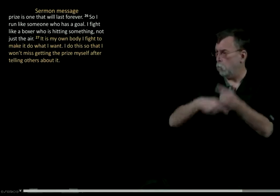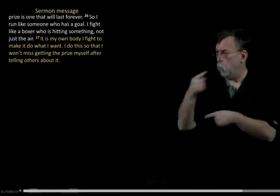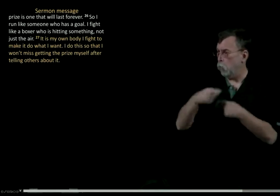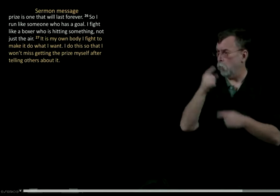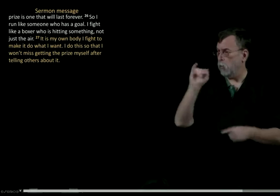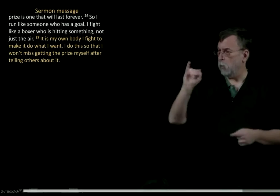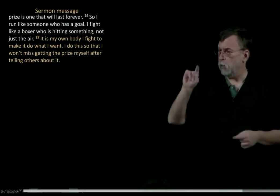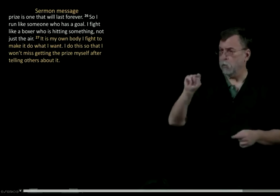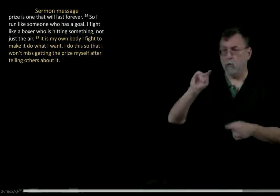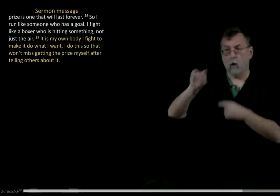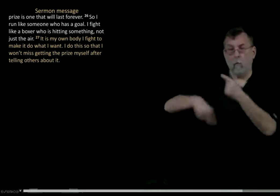that I tell others about.